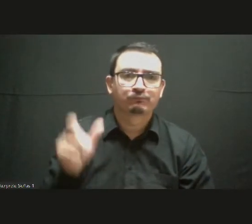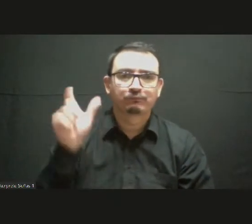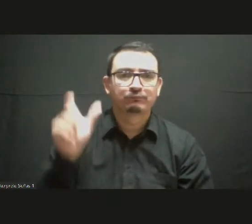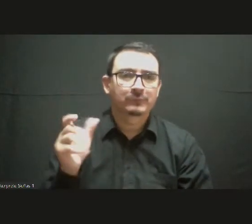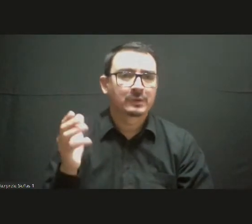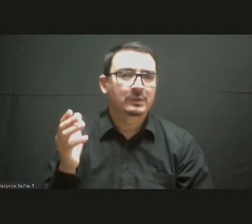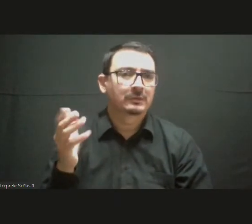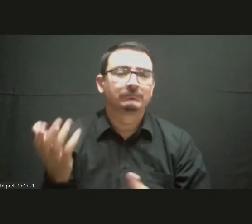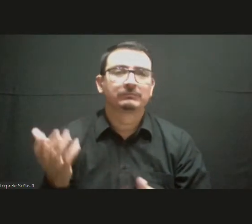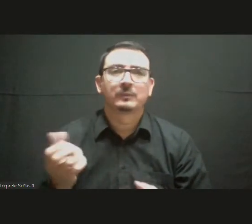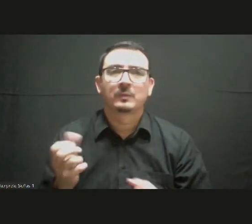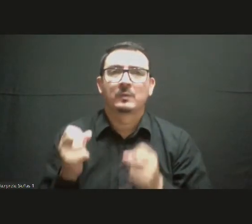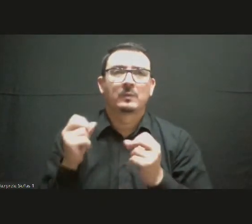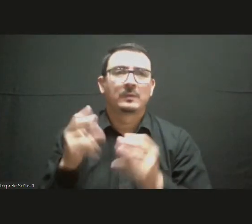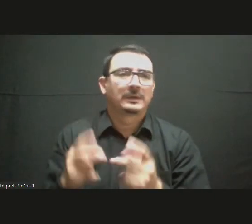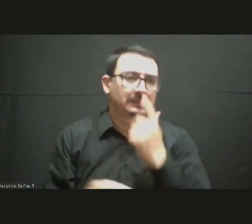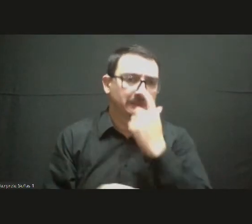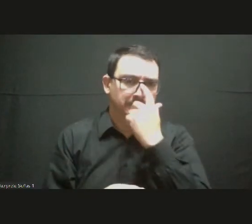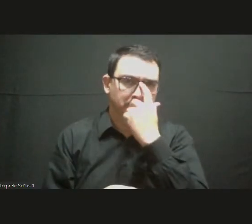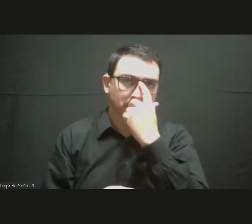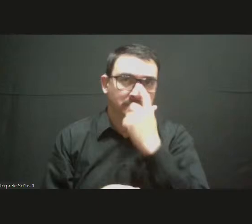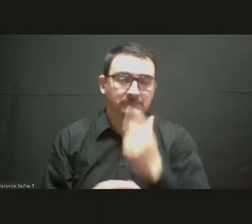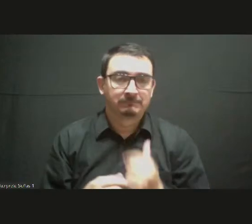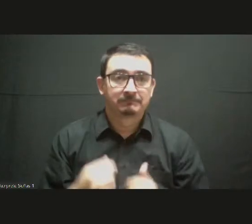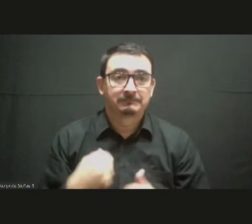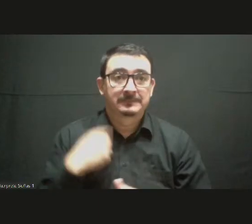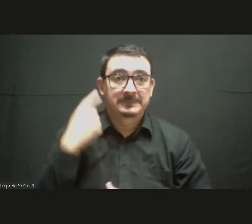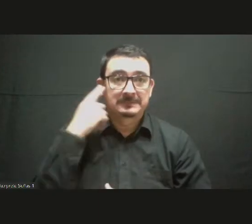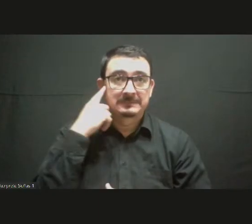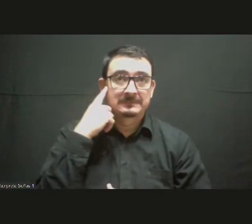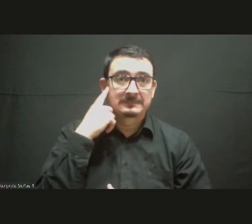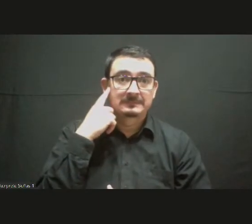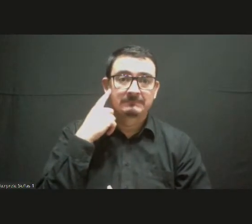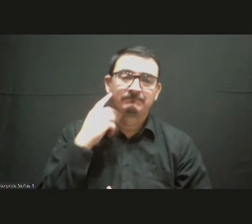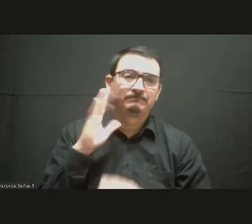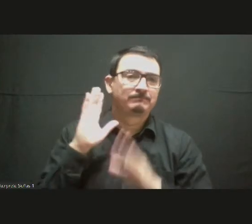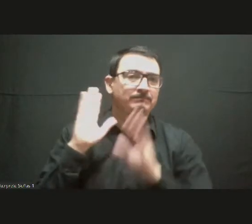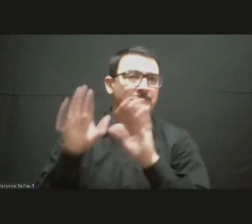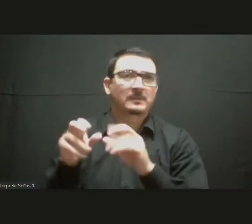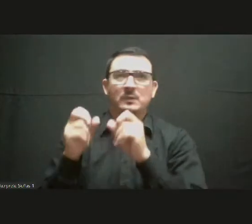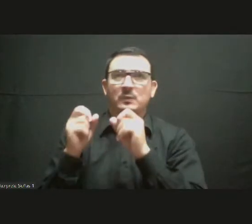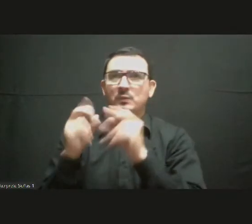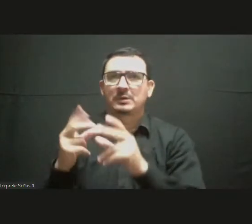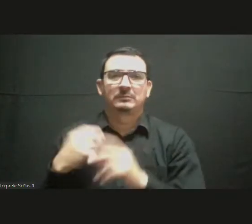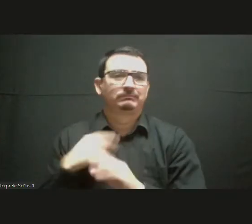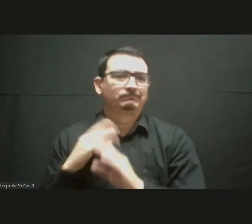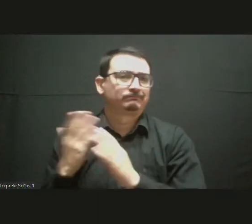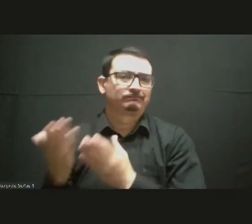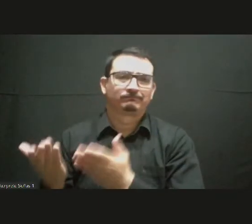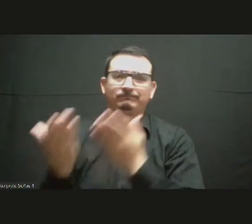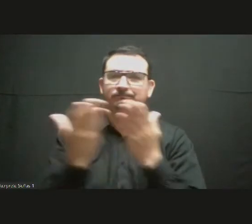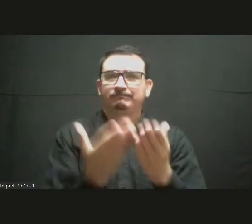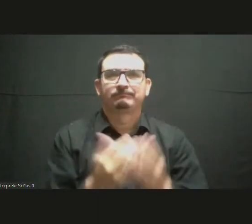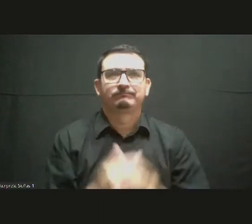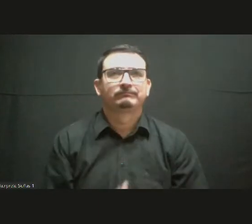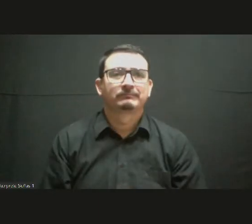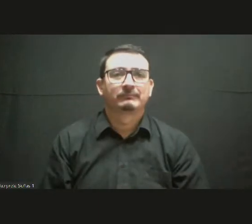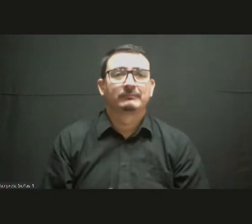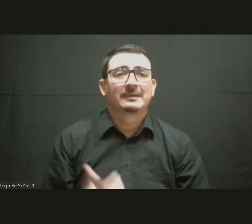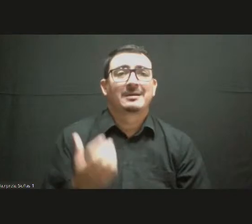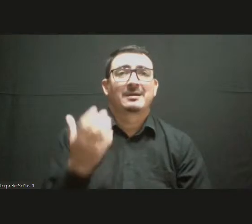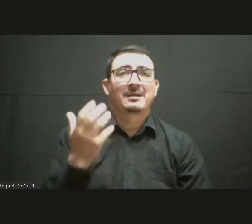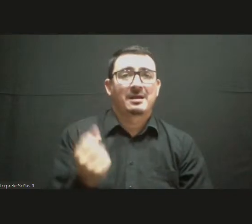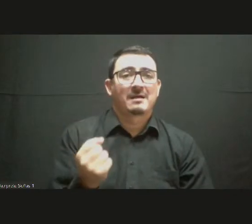then move on to the panel. So we have some very distinguished speaker for our panel today. And I would